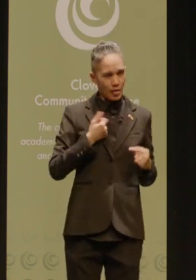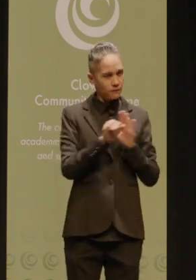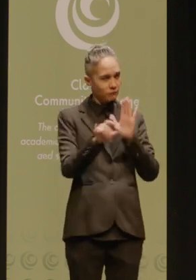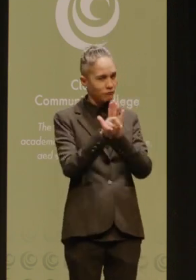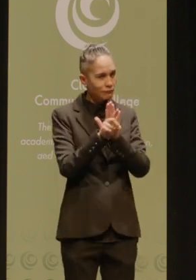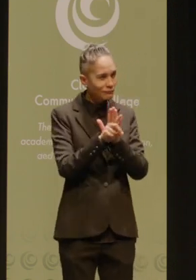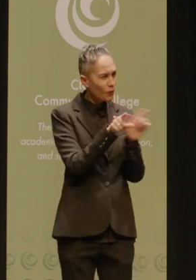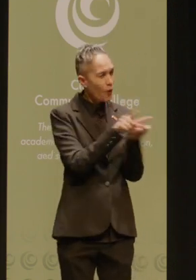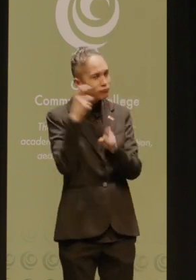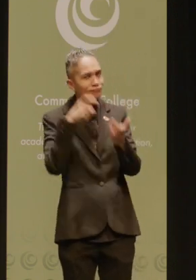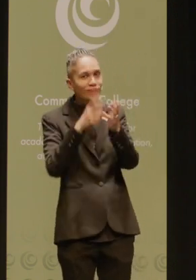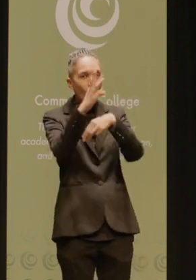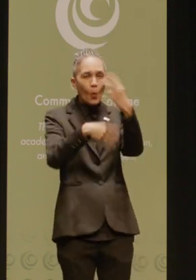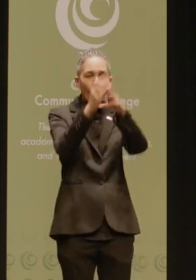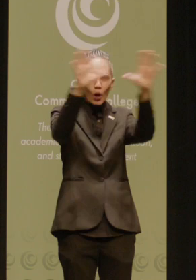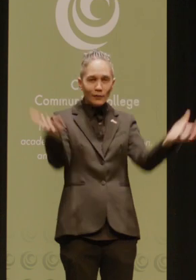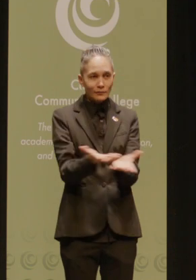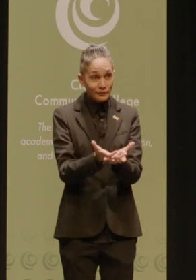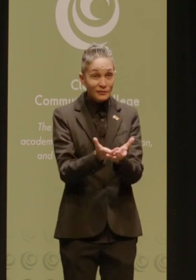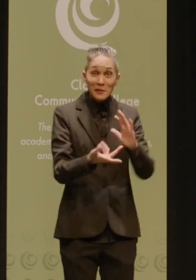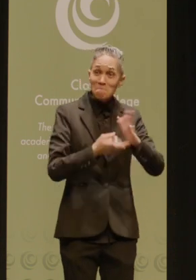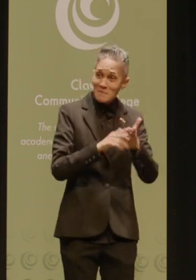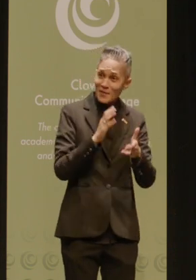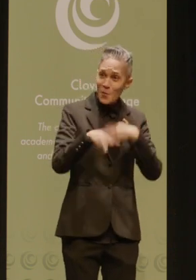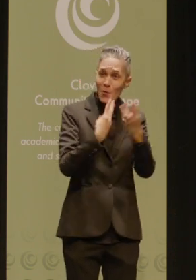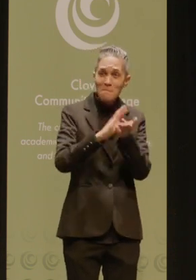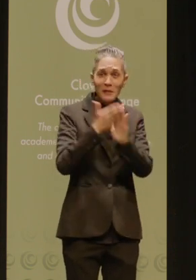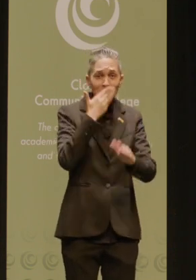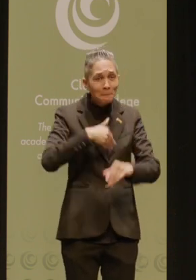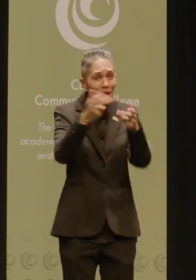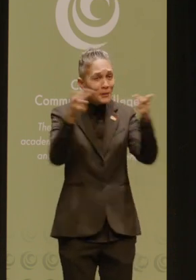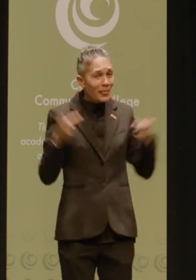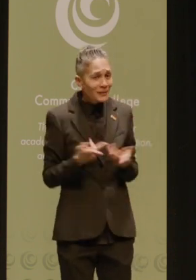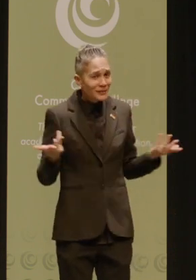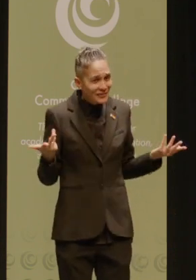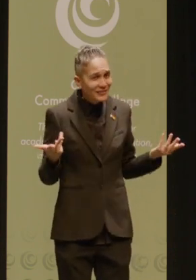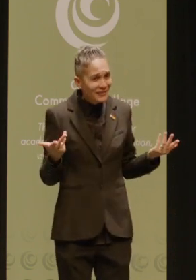it makes our world a better, more beautiful, joyful place.